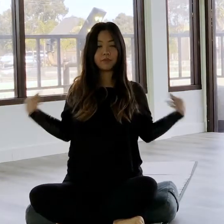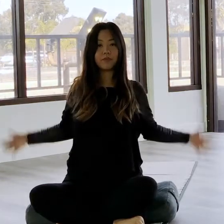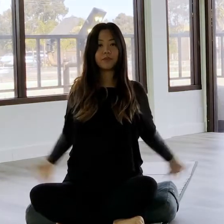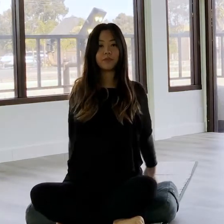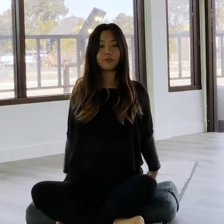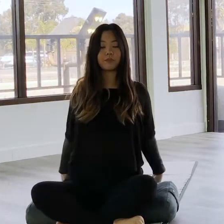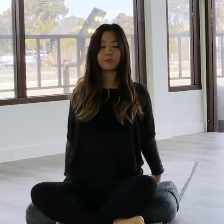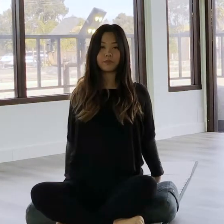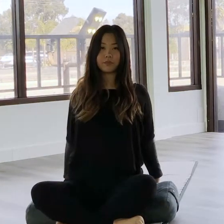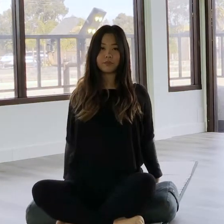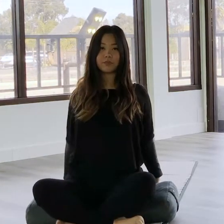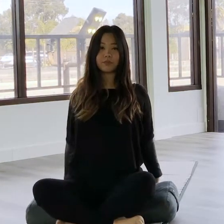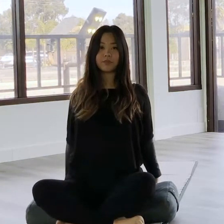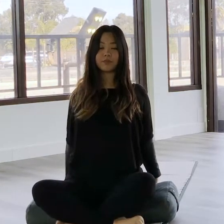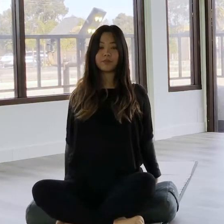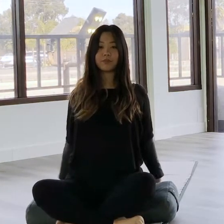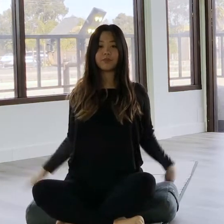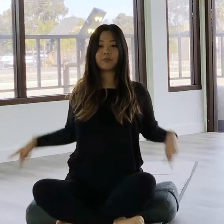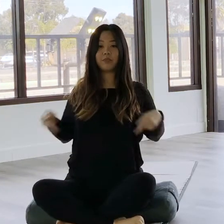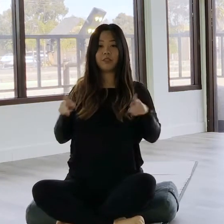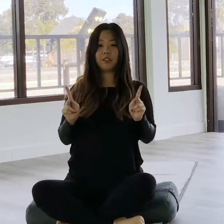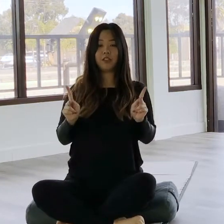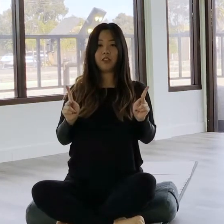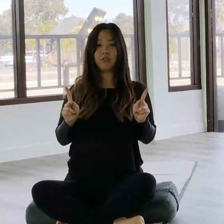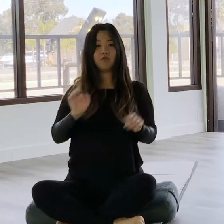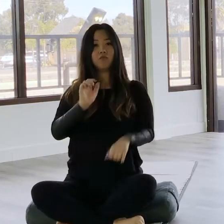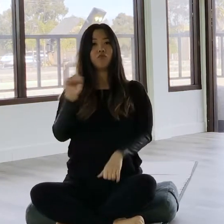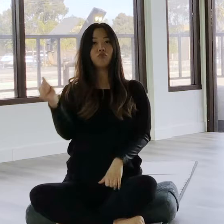And just allow yourself to shoot energy from your heart.